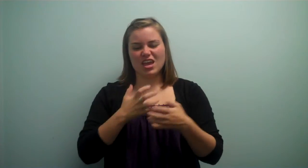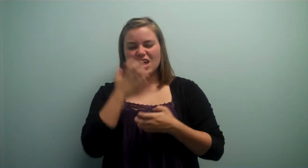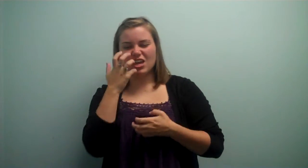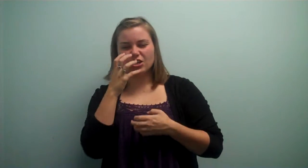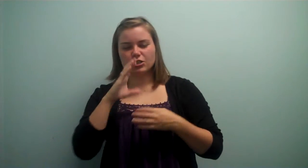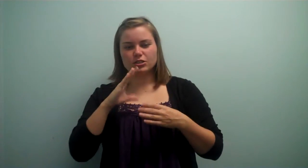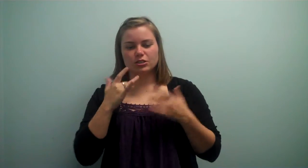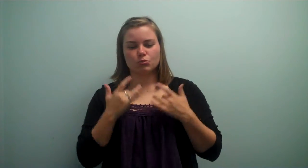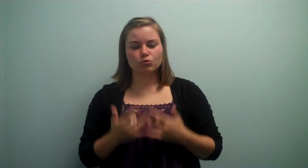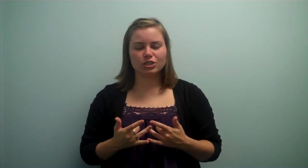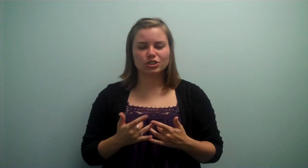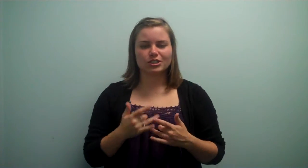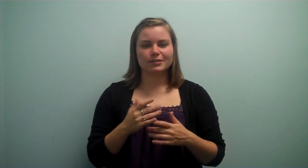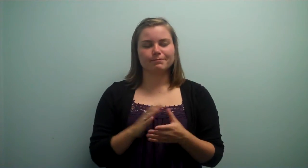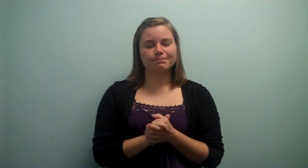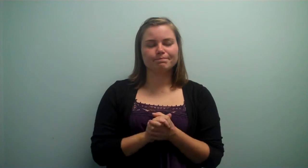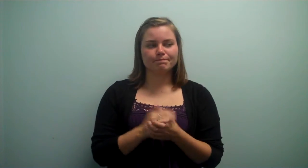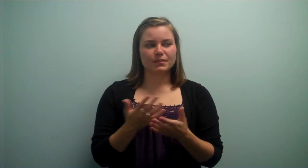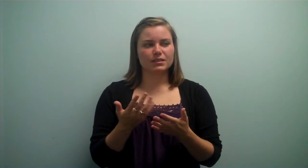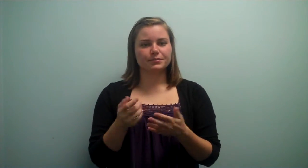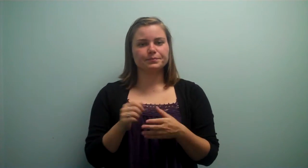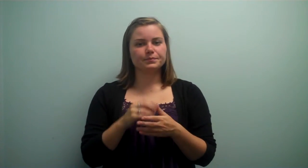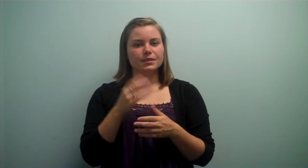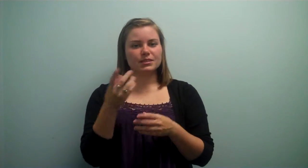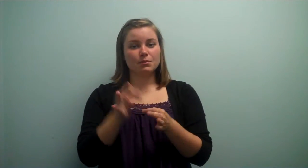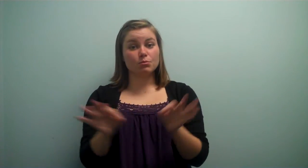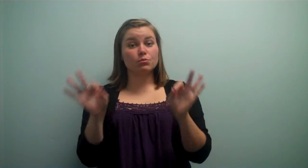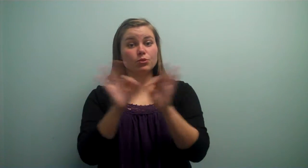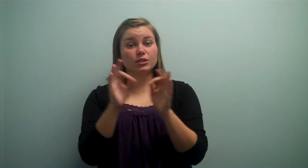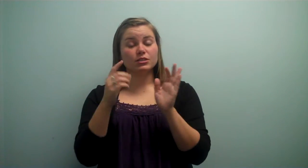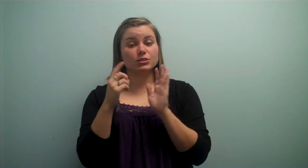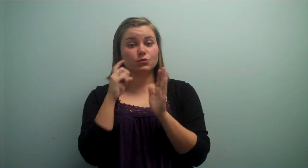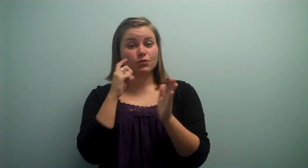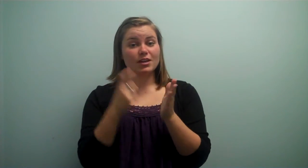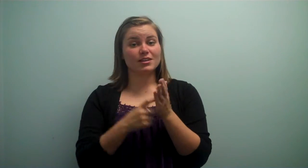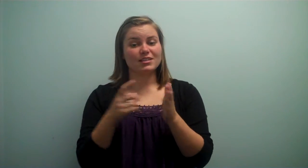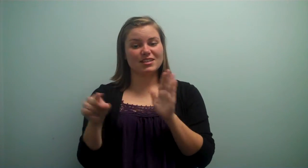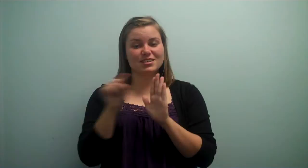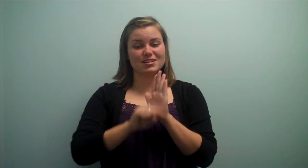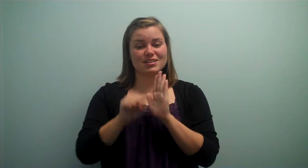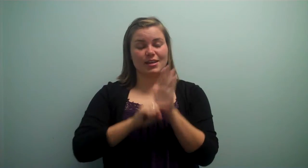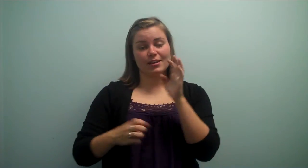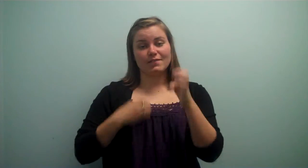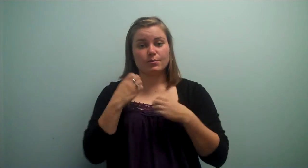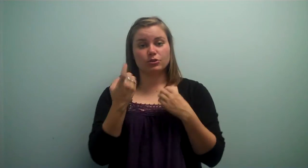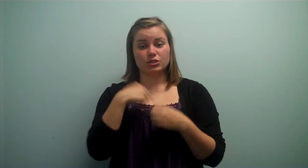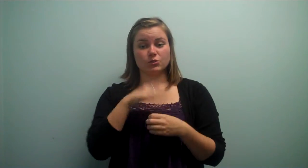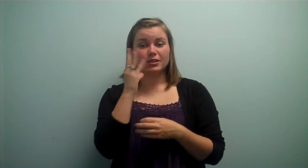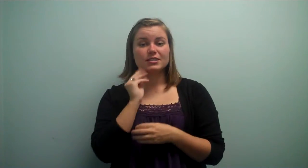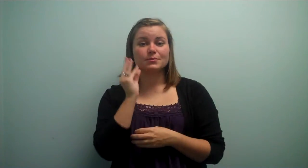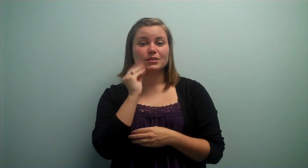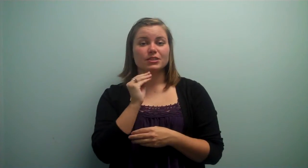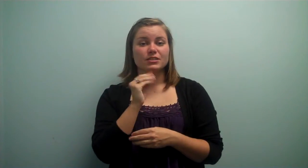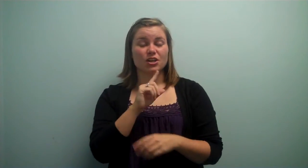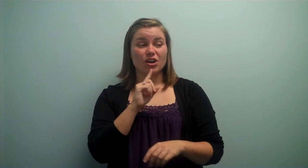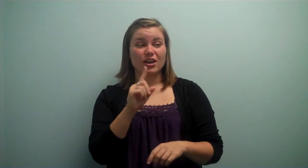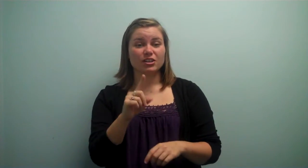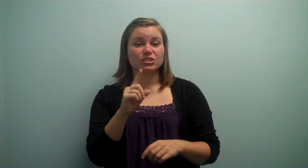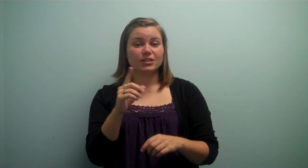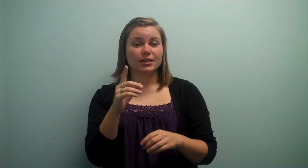few. It's important to recognize that these negative emotions that we're experiencing are actually based